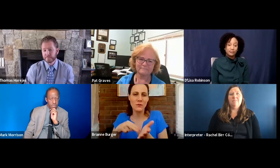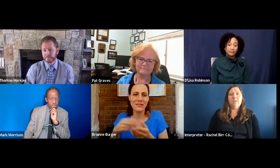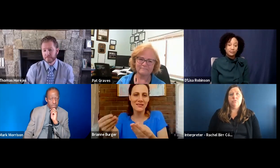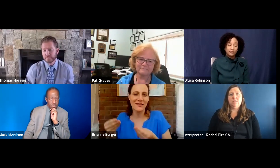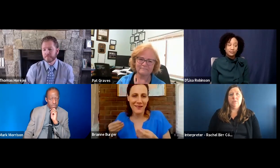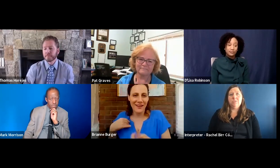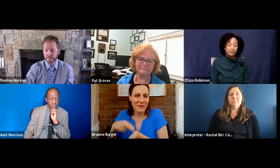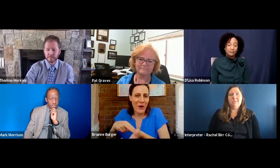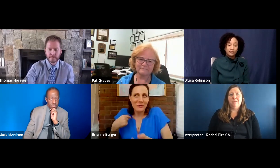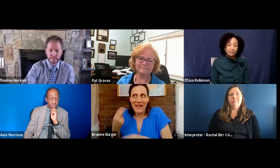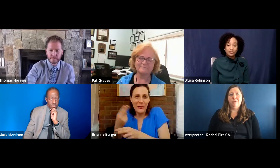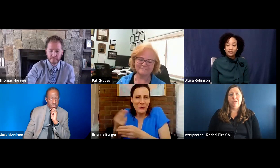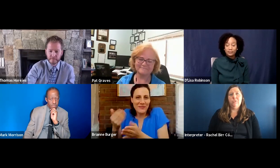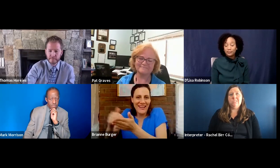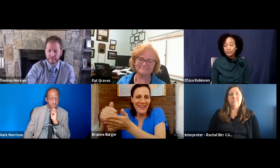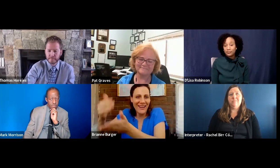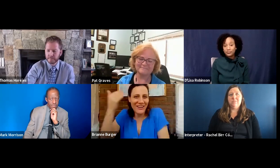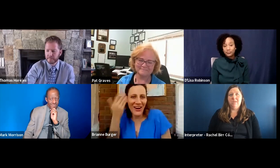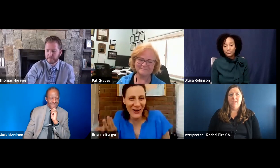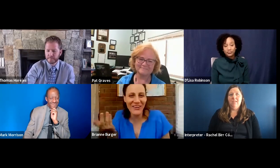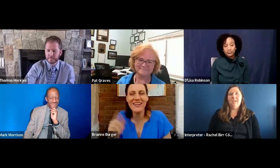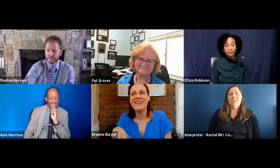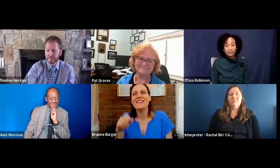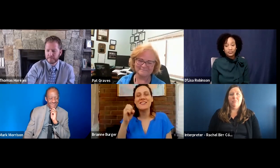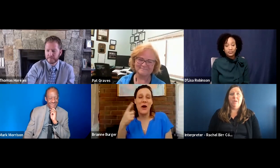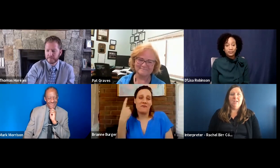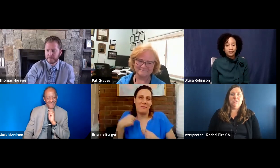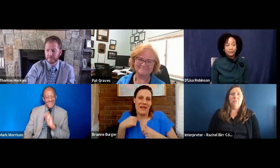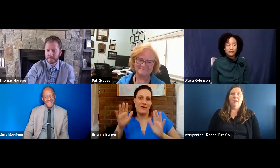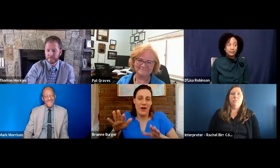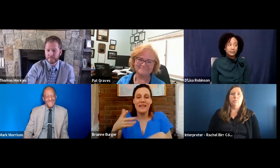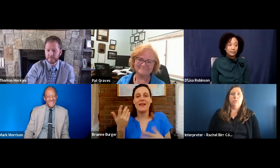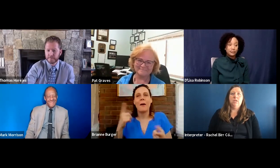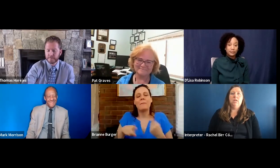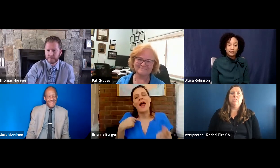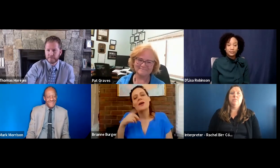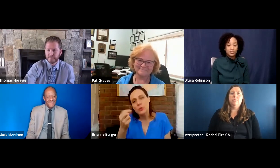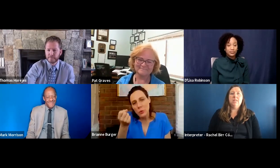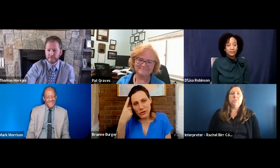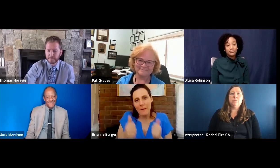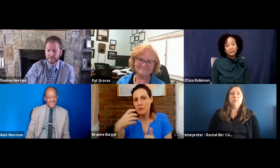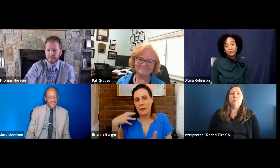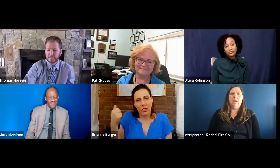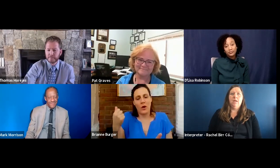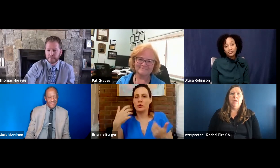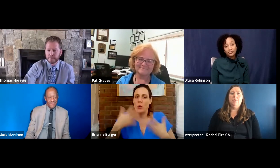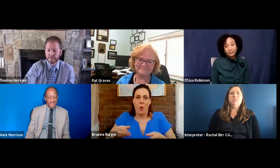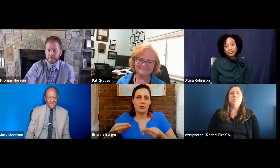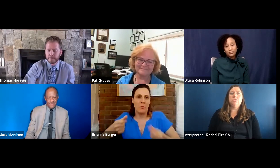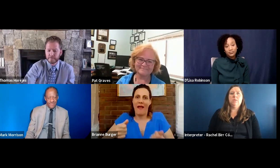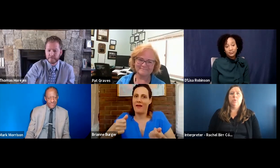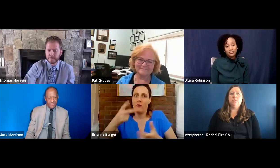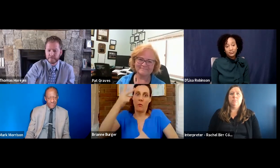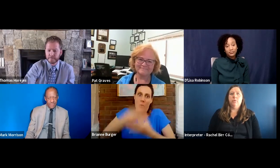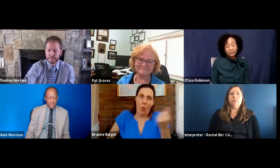can have that transcript. So it's like my free notes given to me that I can refer back to afterwards. And so for me, that's really great. But I